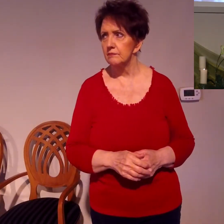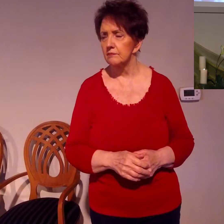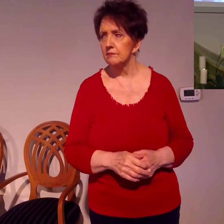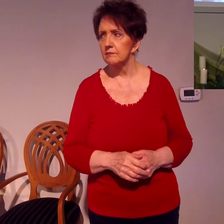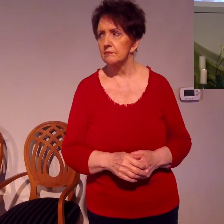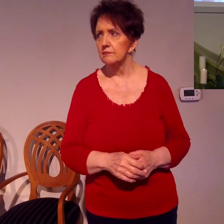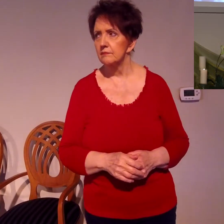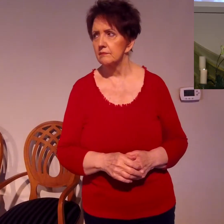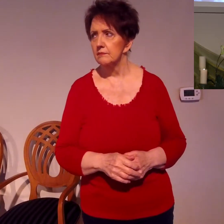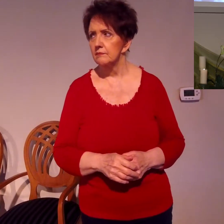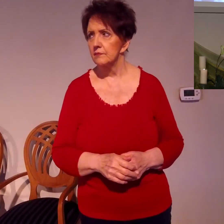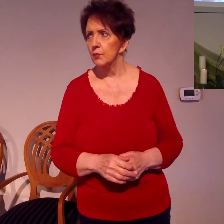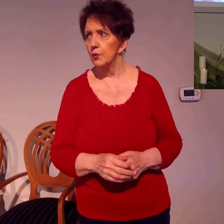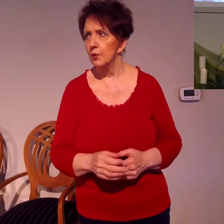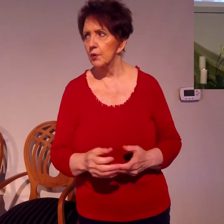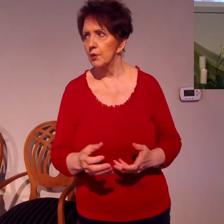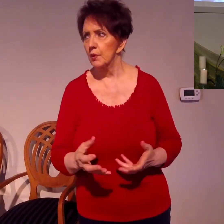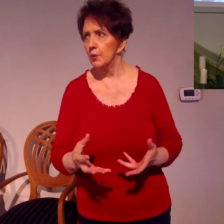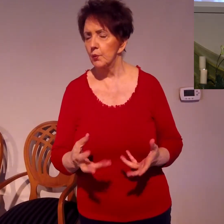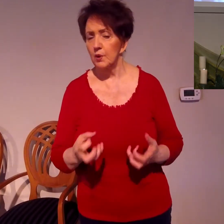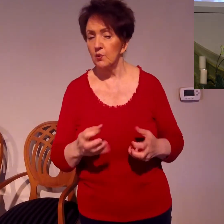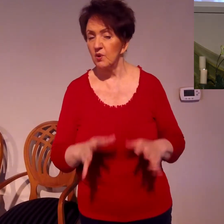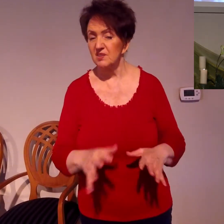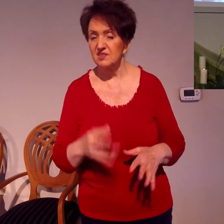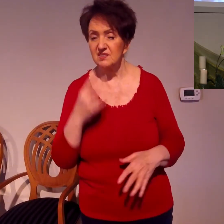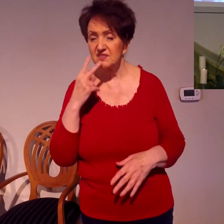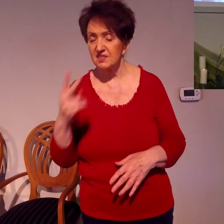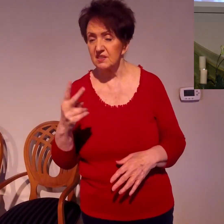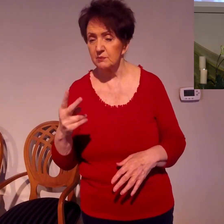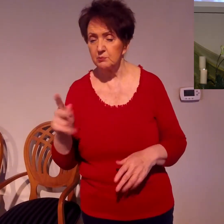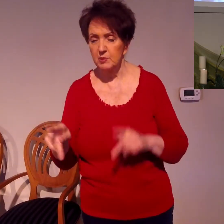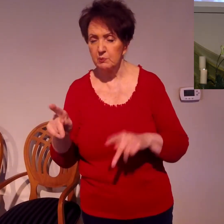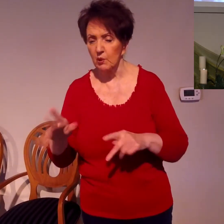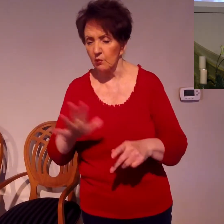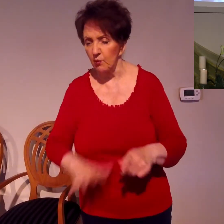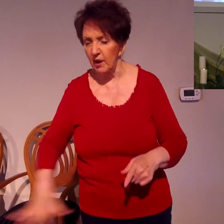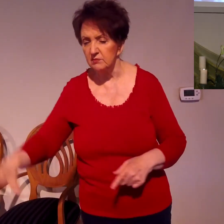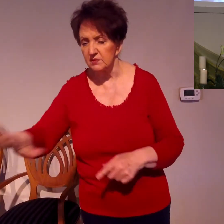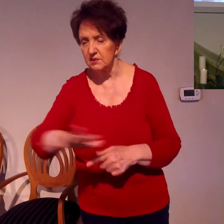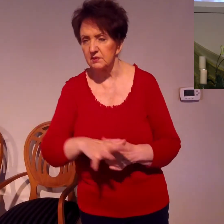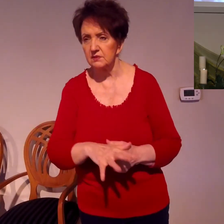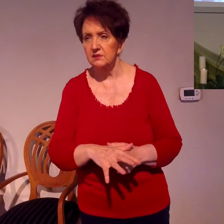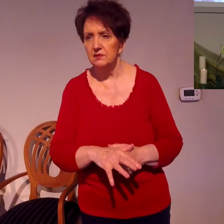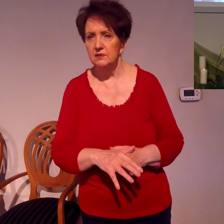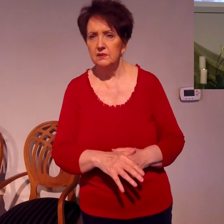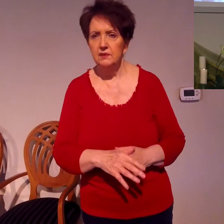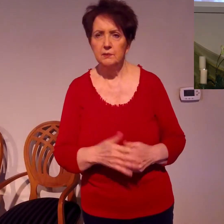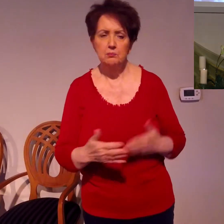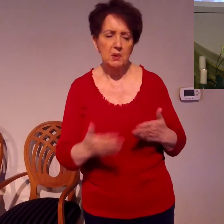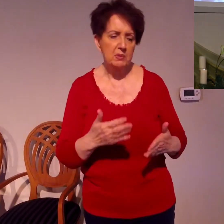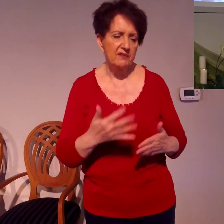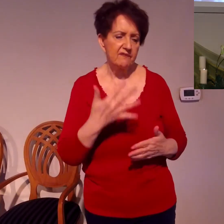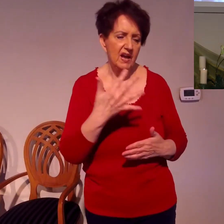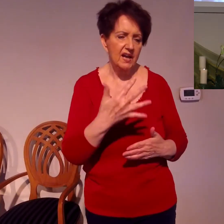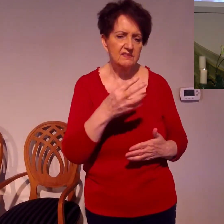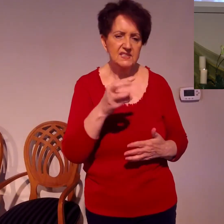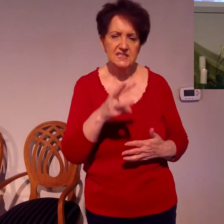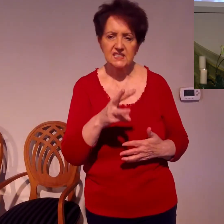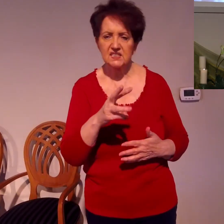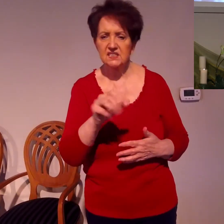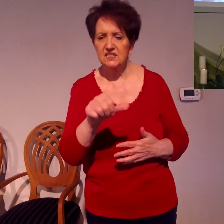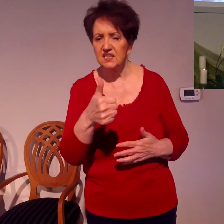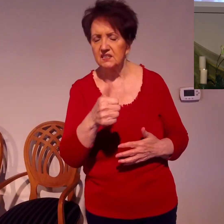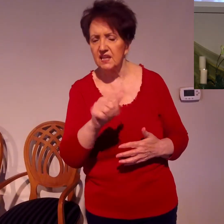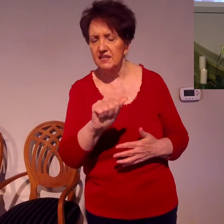we can see all our neighbors. We don't want that. And we started thinking about, what about 5, 6, 10 acres, whatever. We went through the